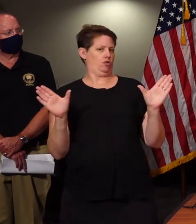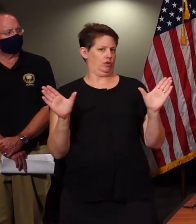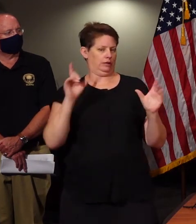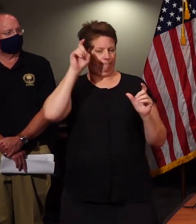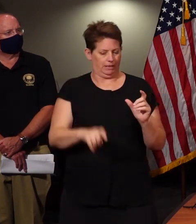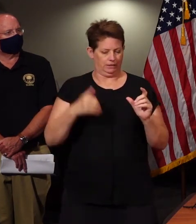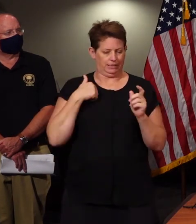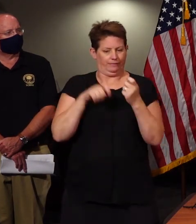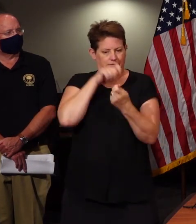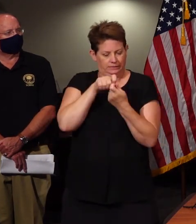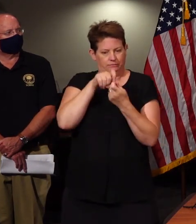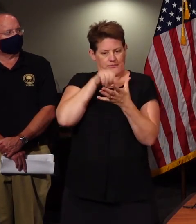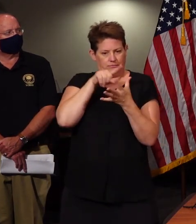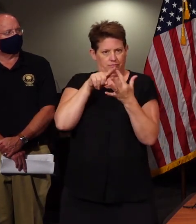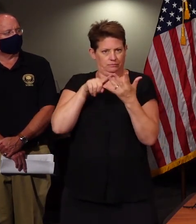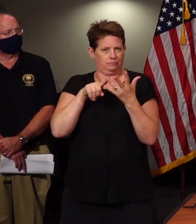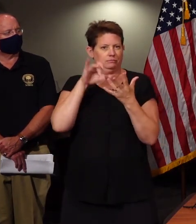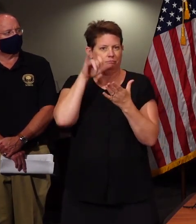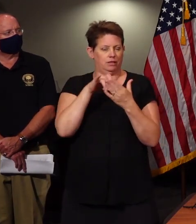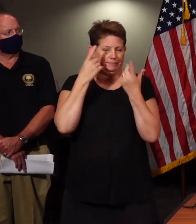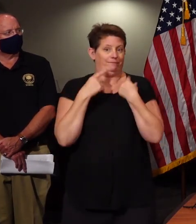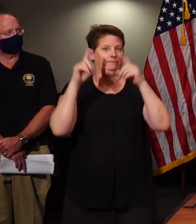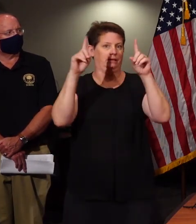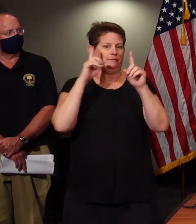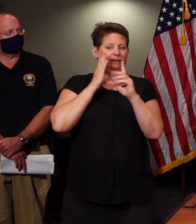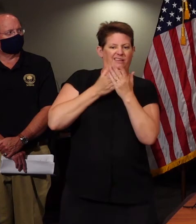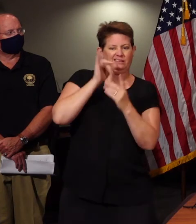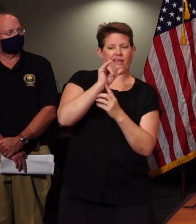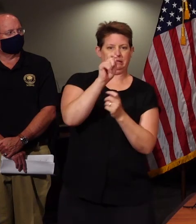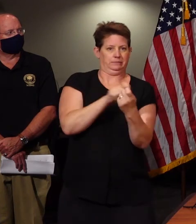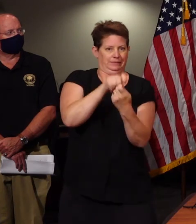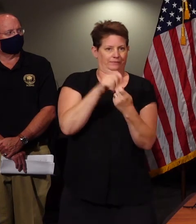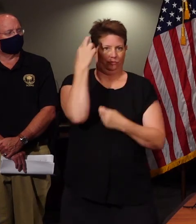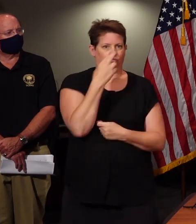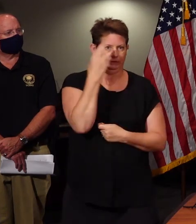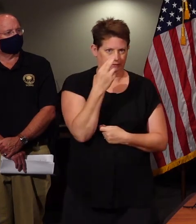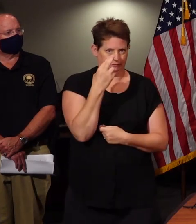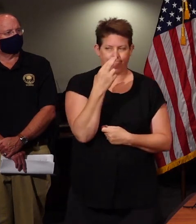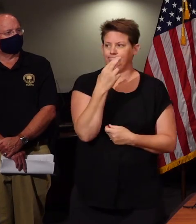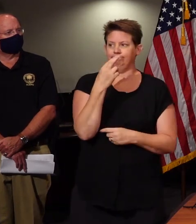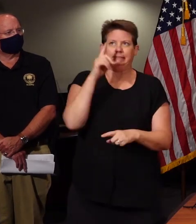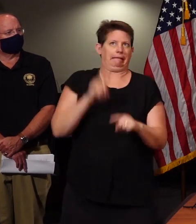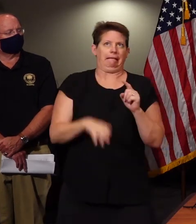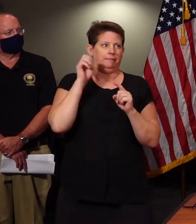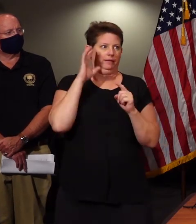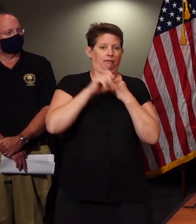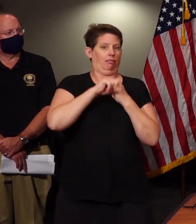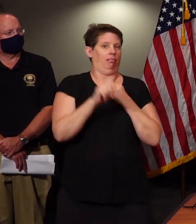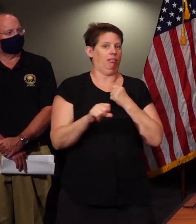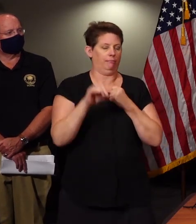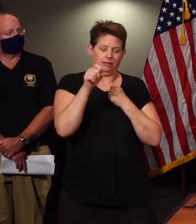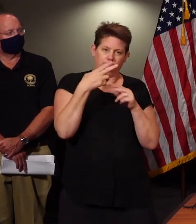go only to the issue and must be effective against that issue and must not be for 1 second longer than